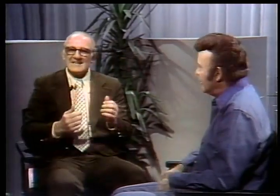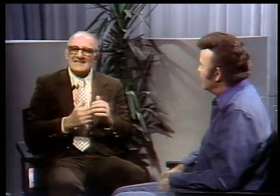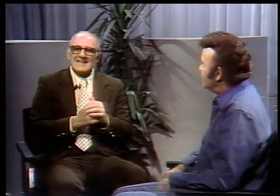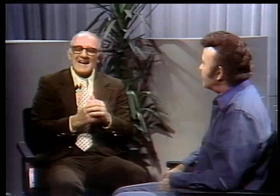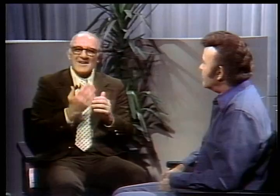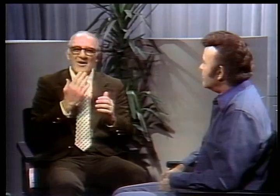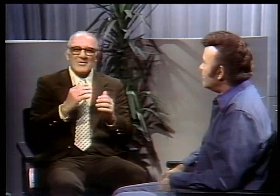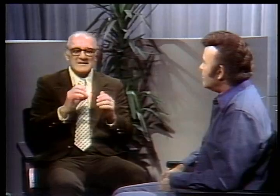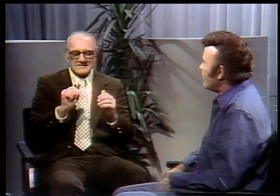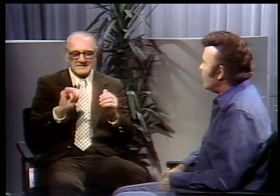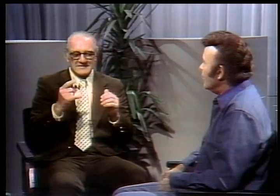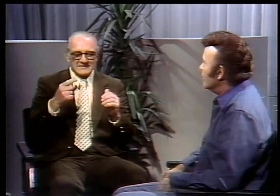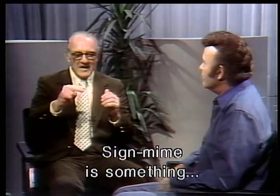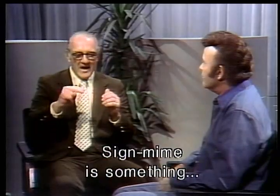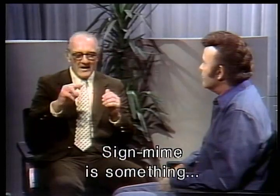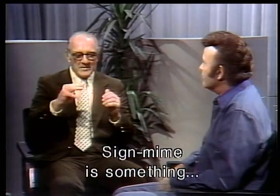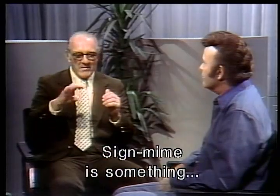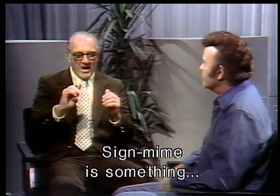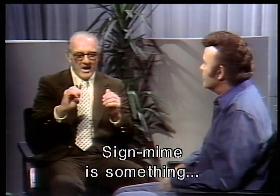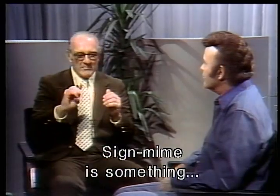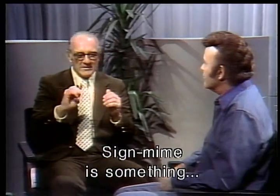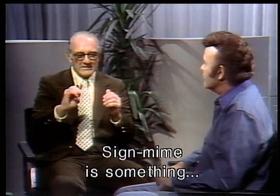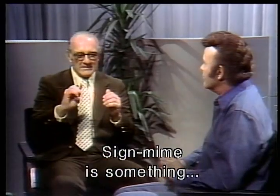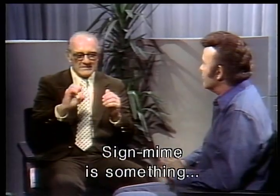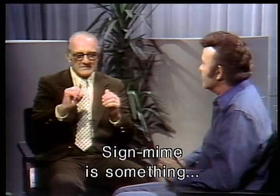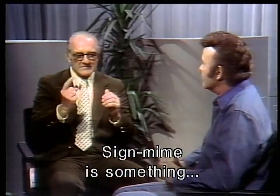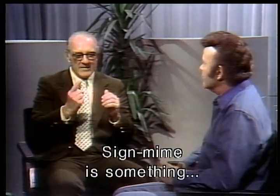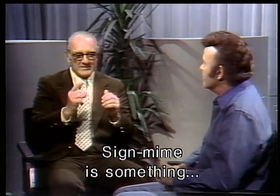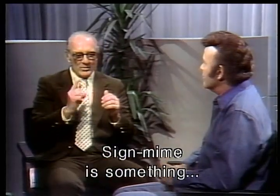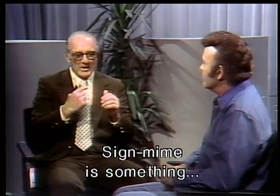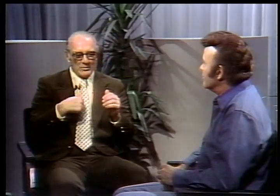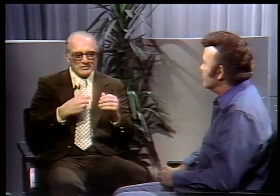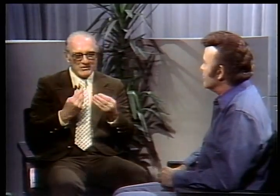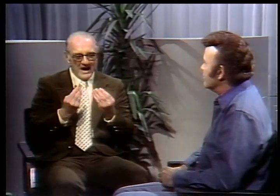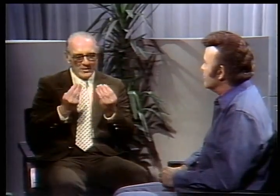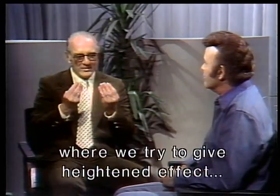I know Sign-Mime is something where we try to give